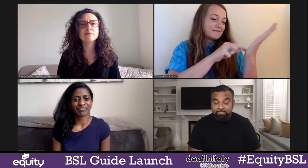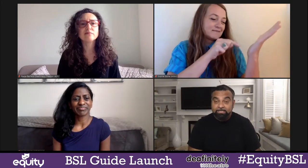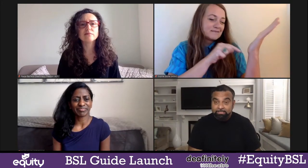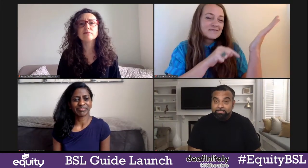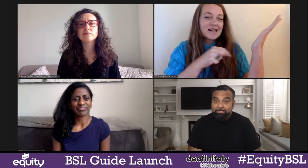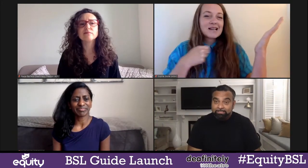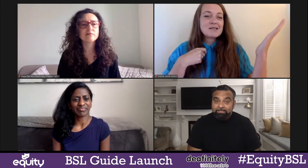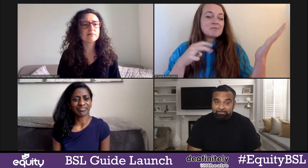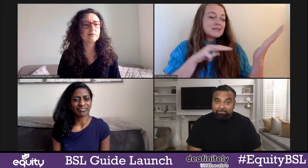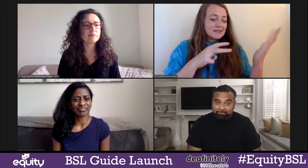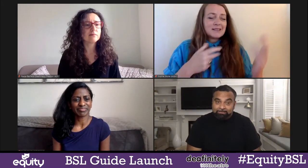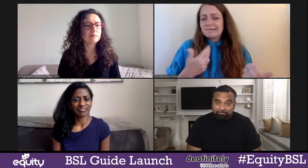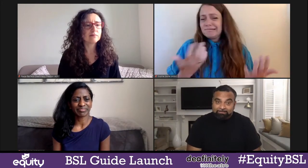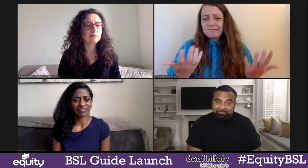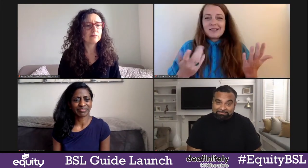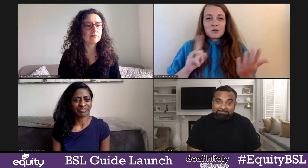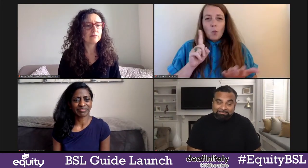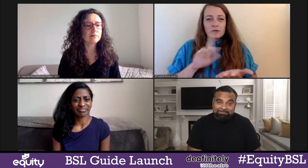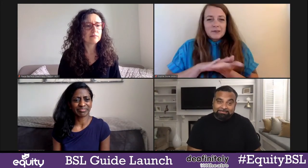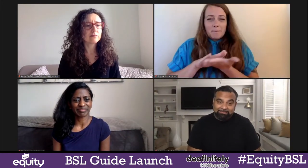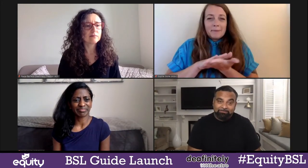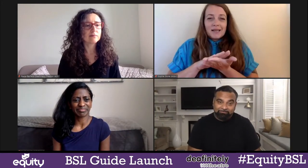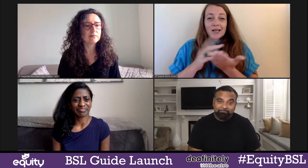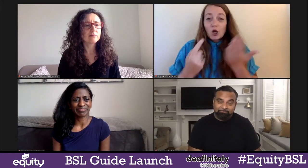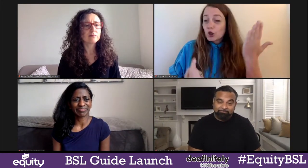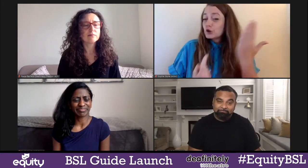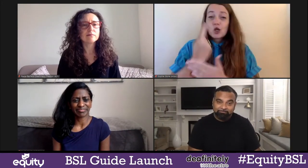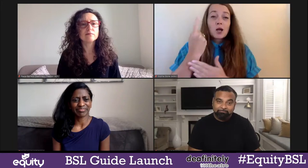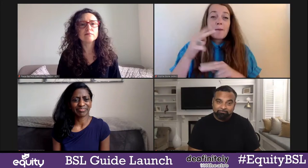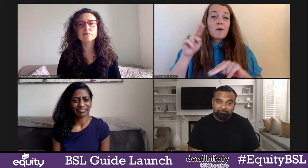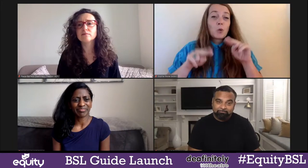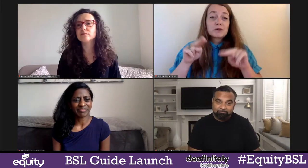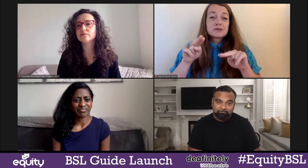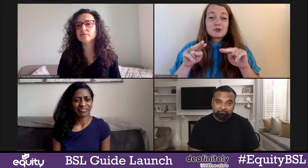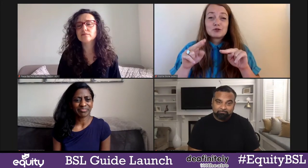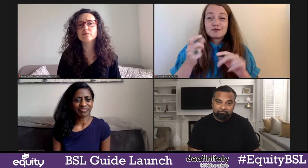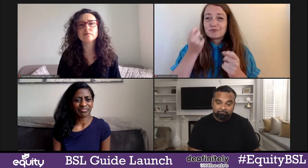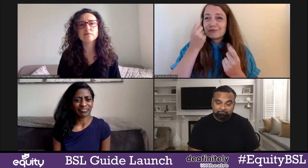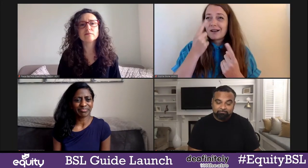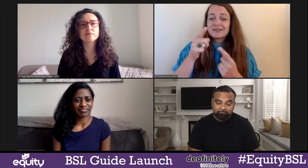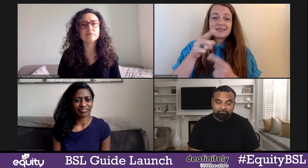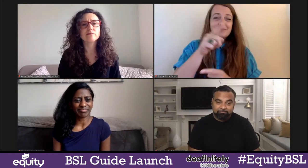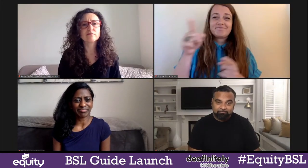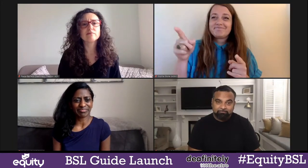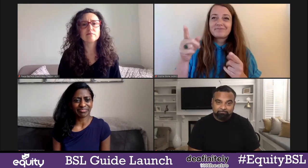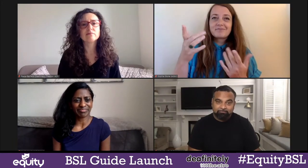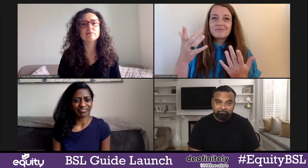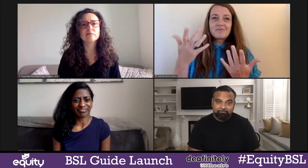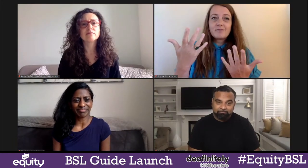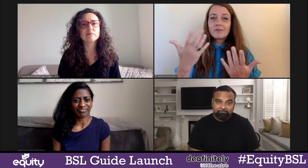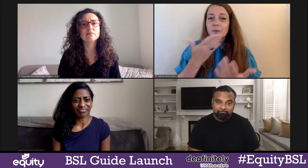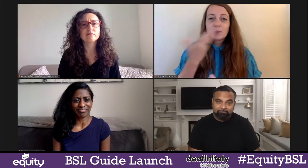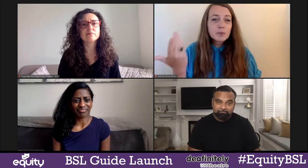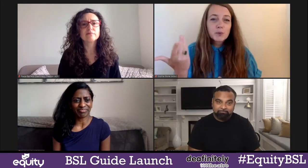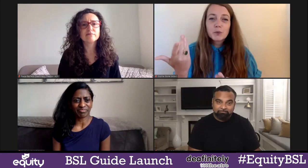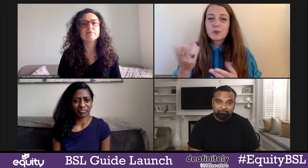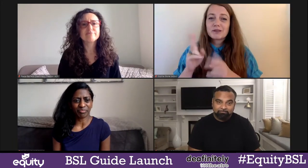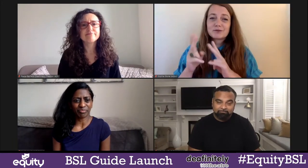or had a voice, I would think, what does that mean? And I would turn up for an audition